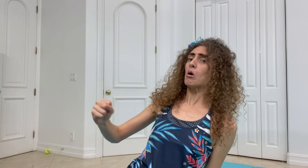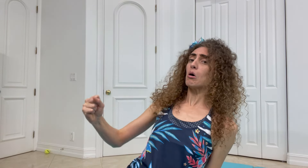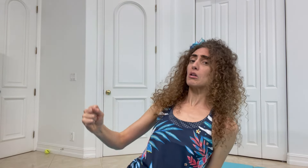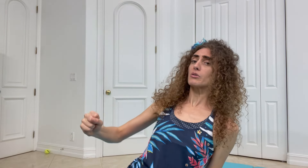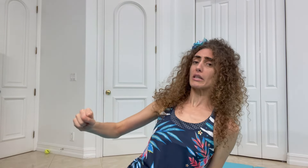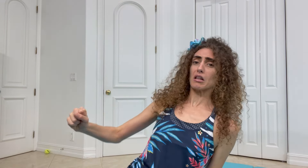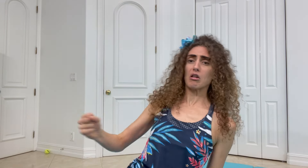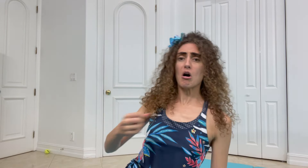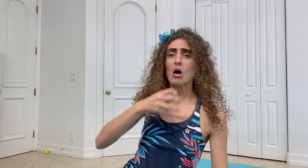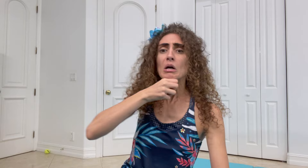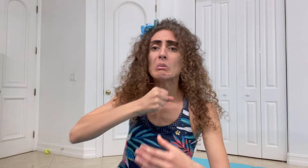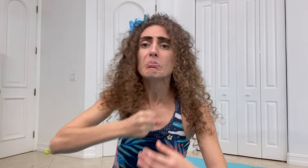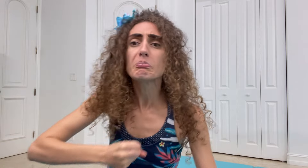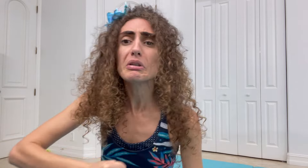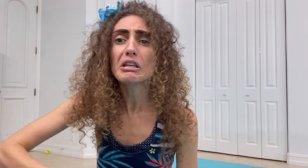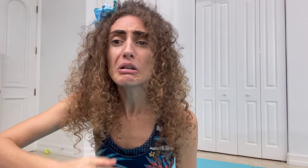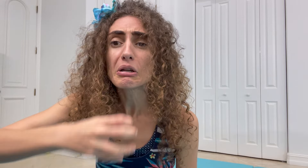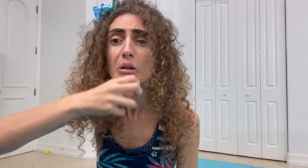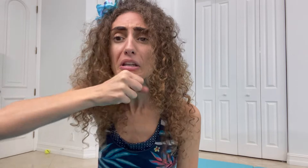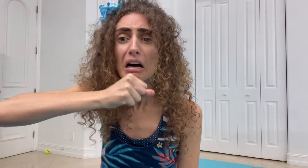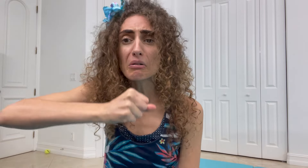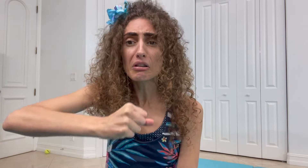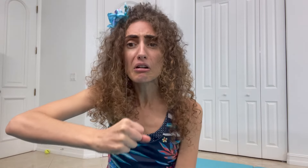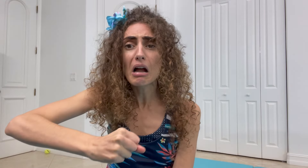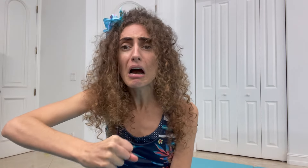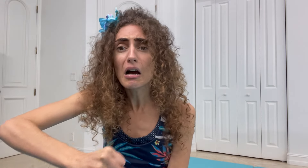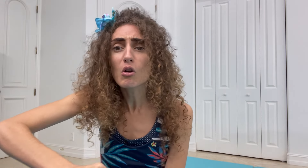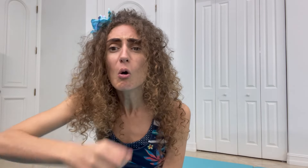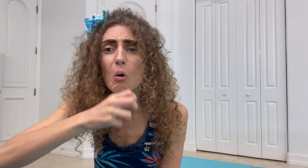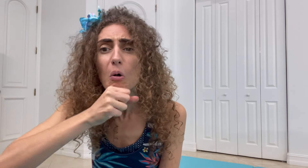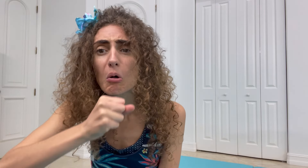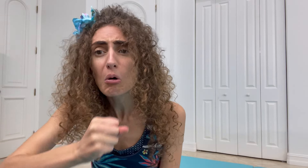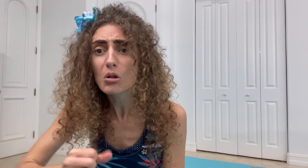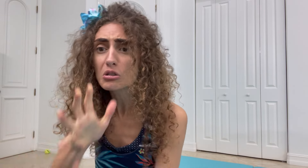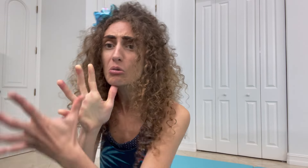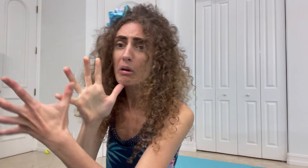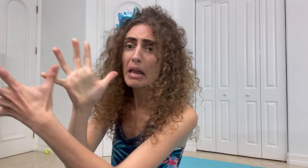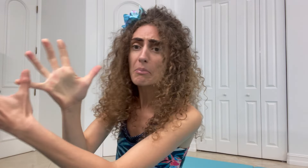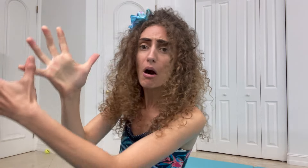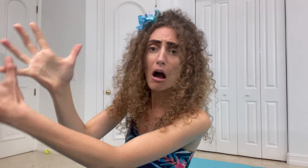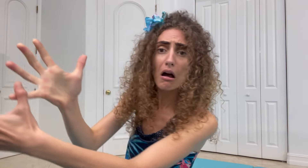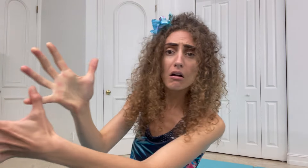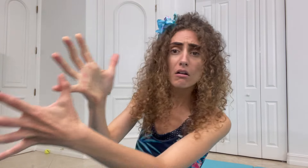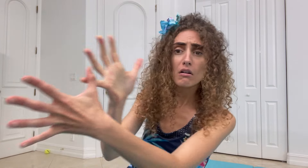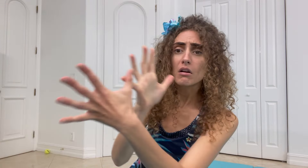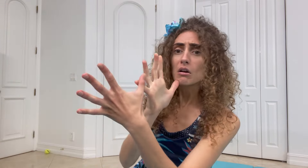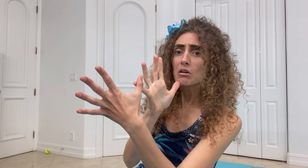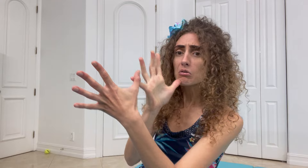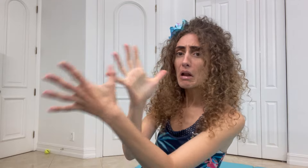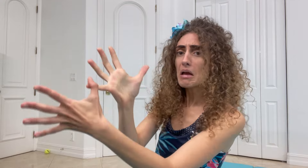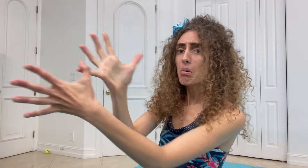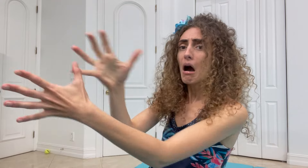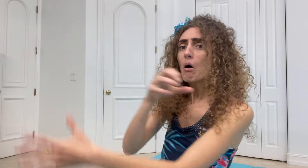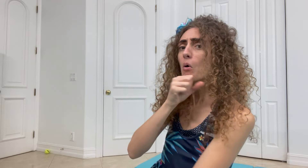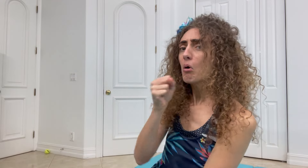old with a long beard down to the ground? Old grandpa? Grandpa